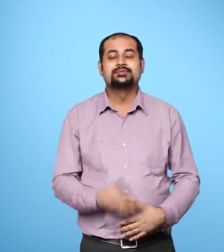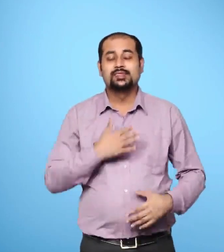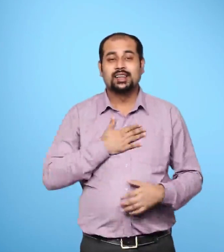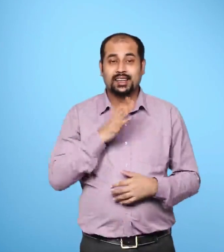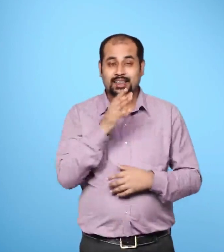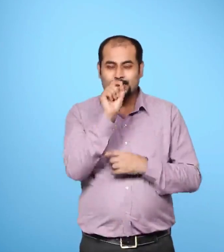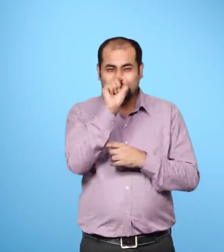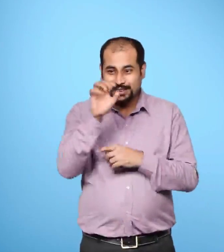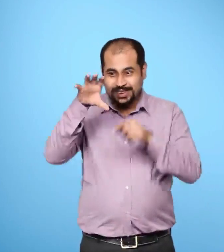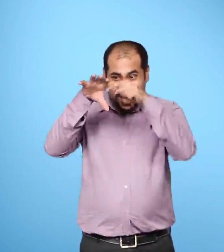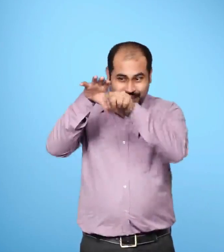And 4 green dots,